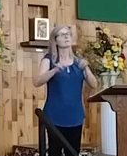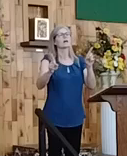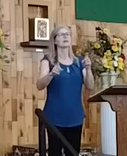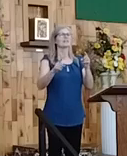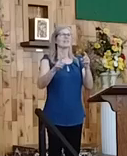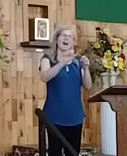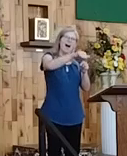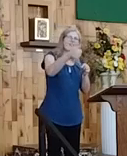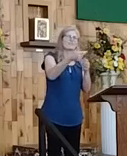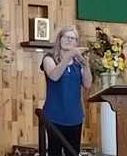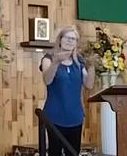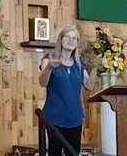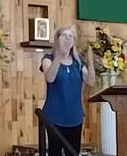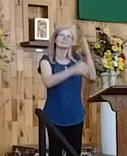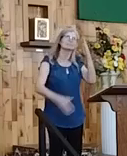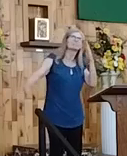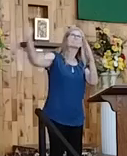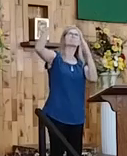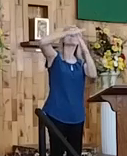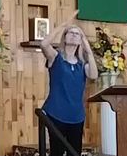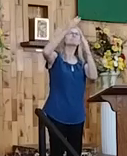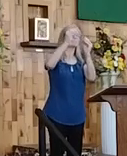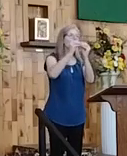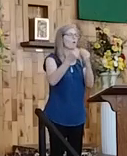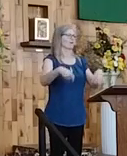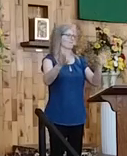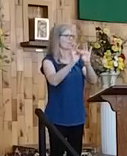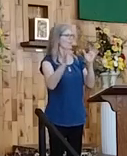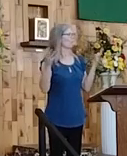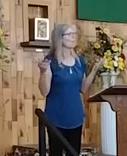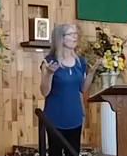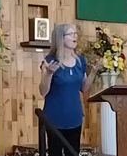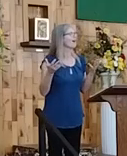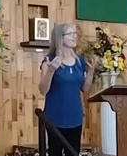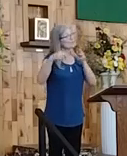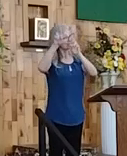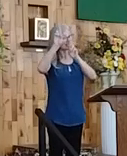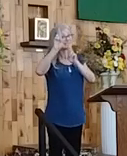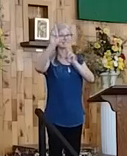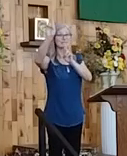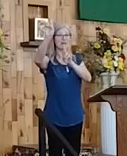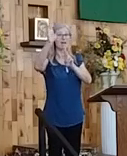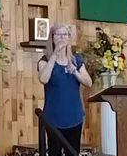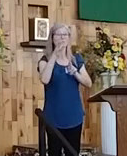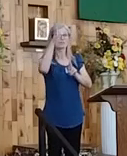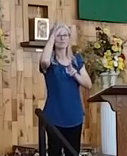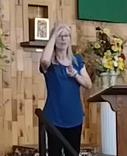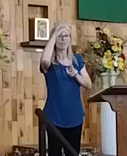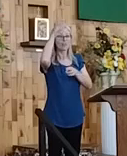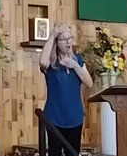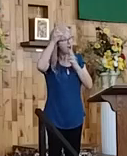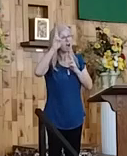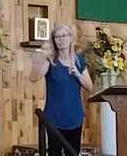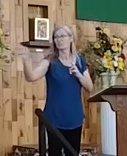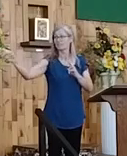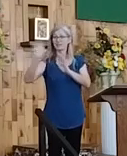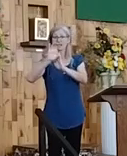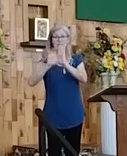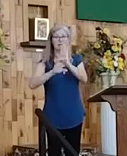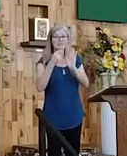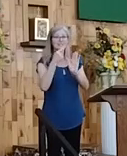More important than that is respect your mother and father. Honor them, says the